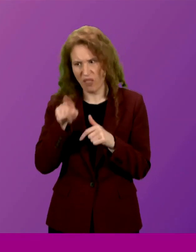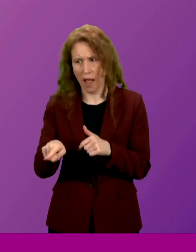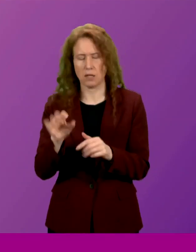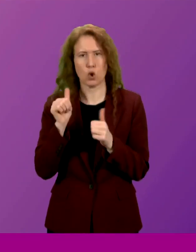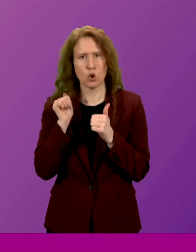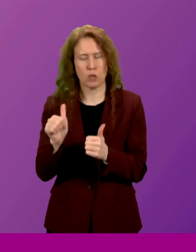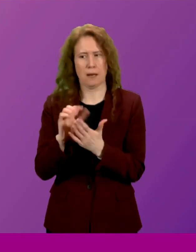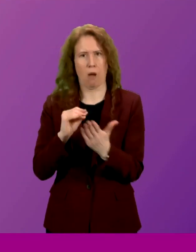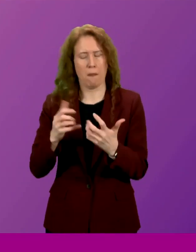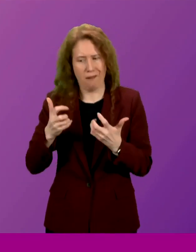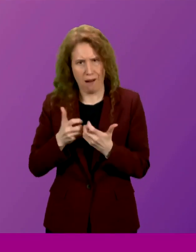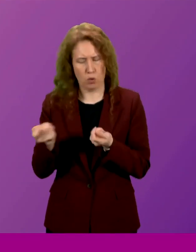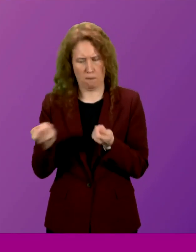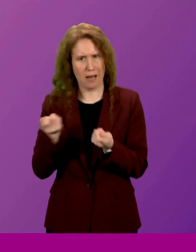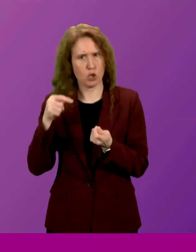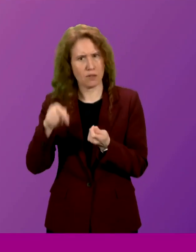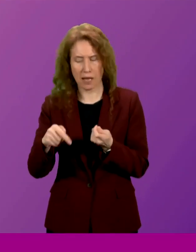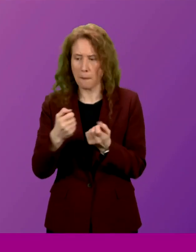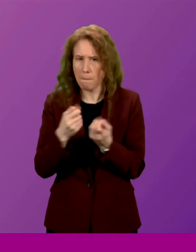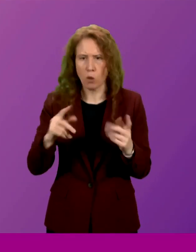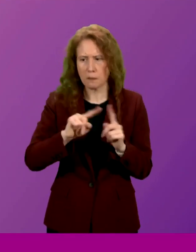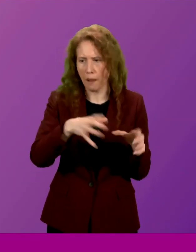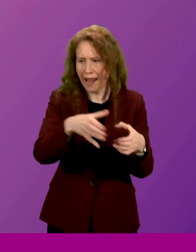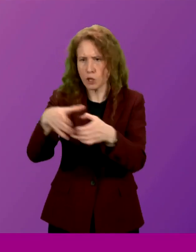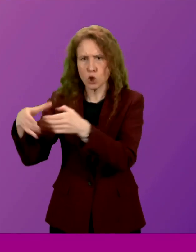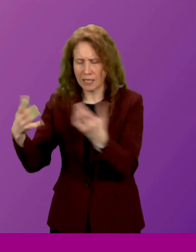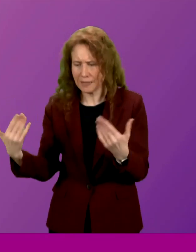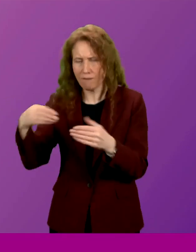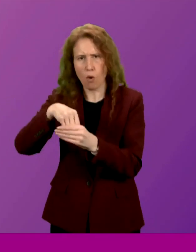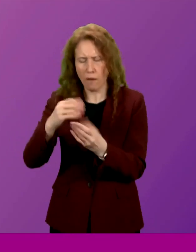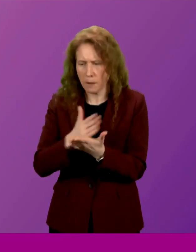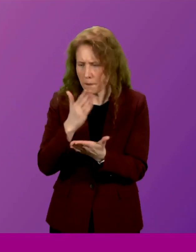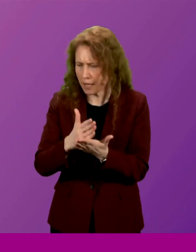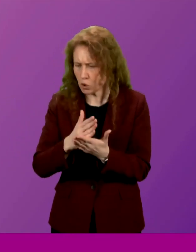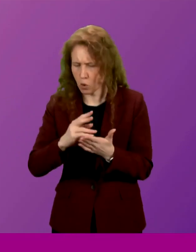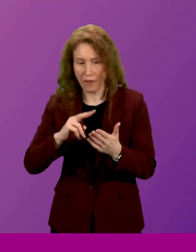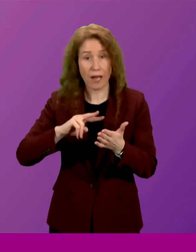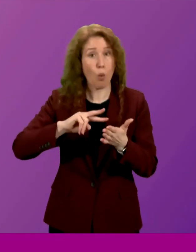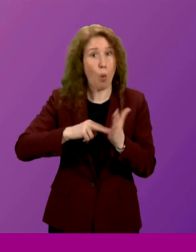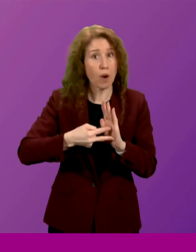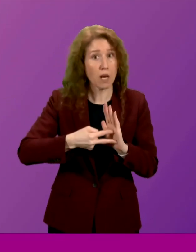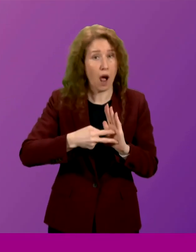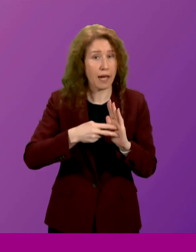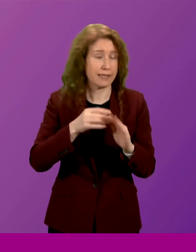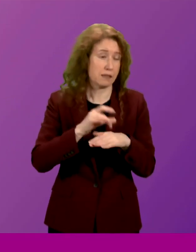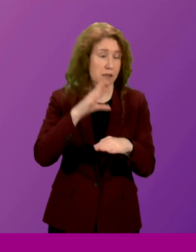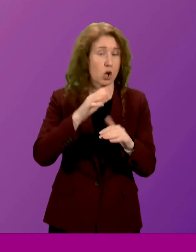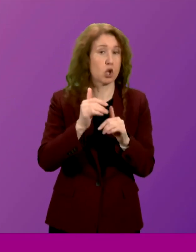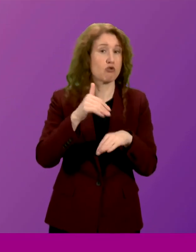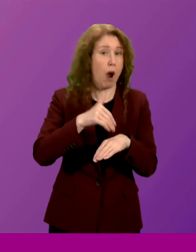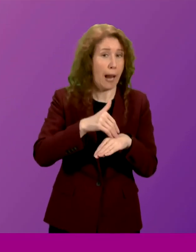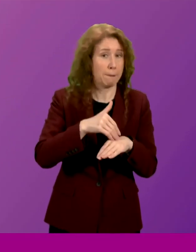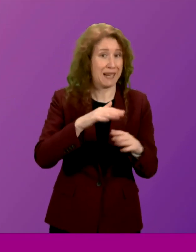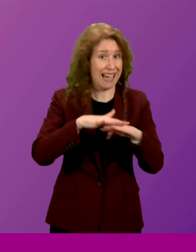integrated proceedings involving multiple agencies to ensure that organised crime networks in Scotland are